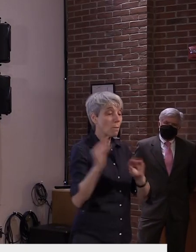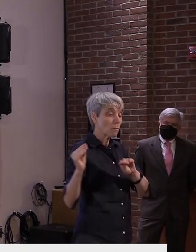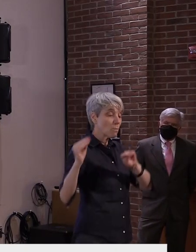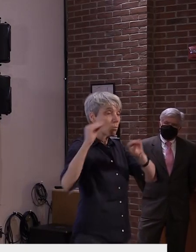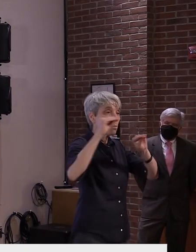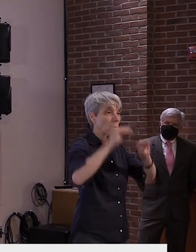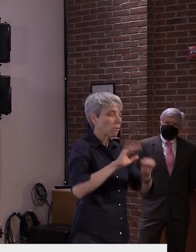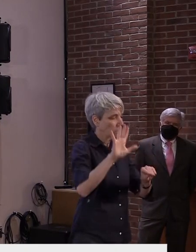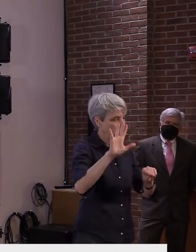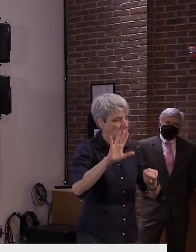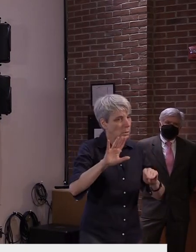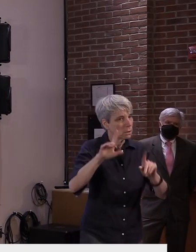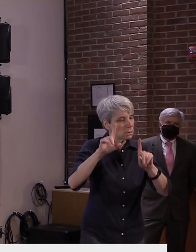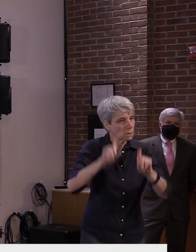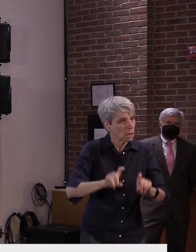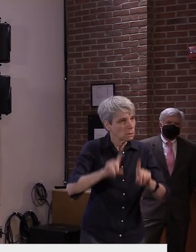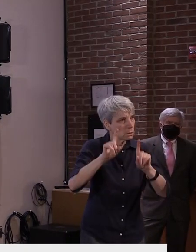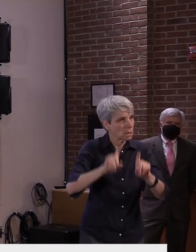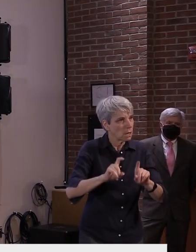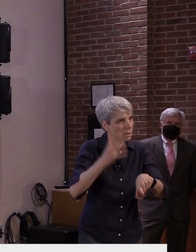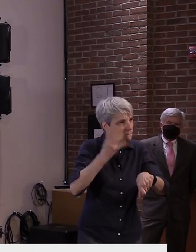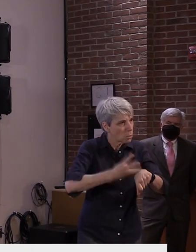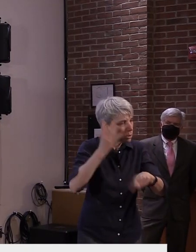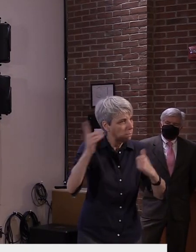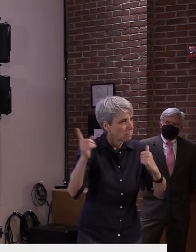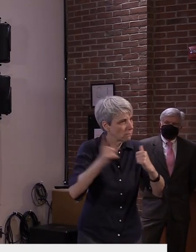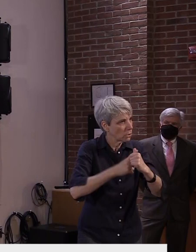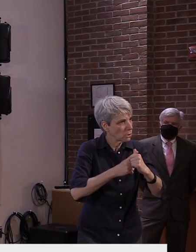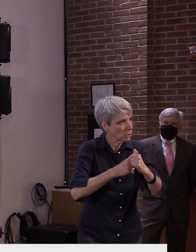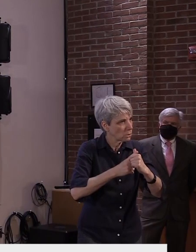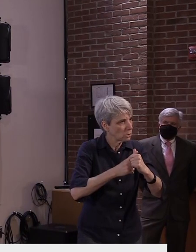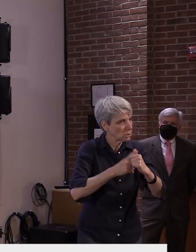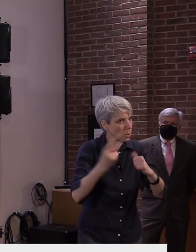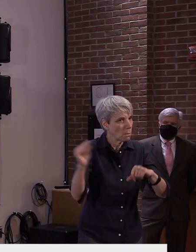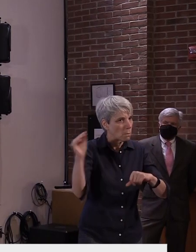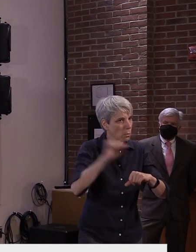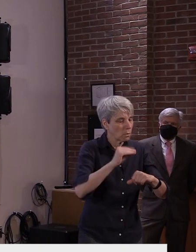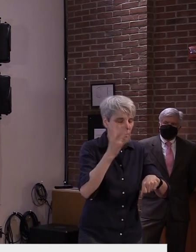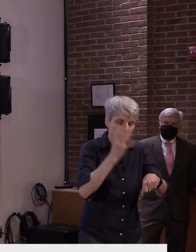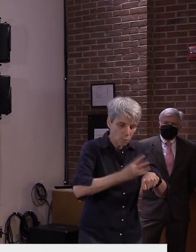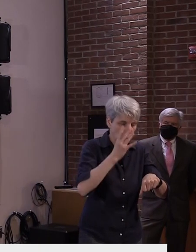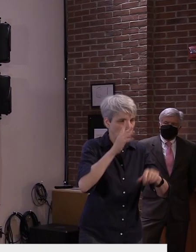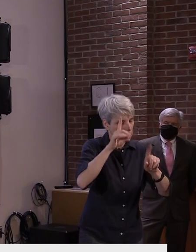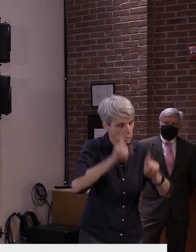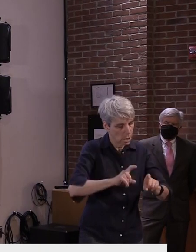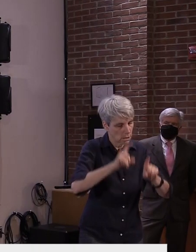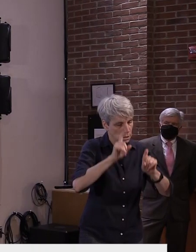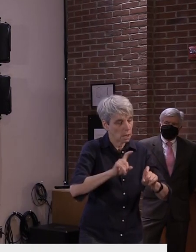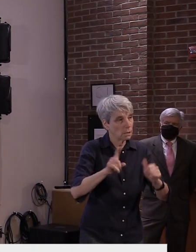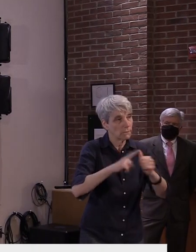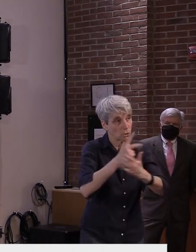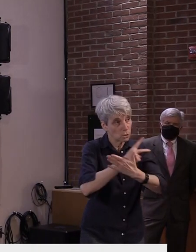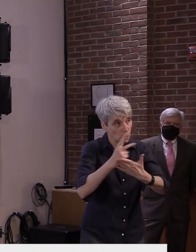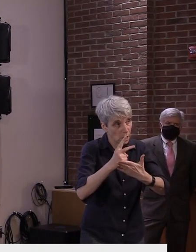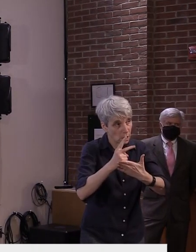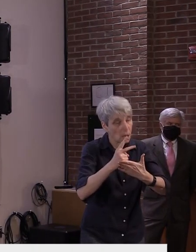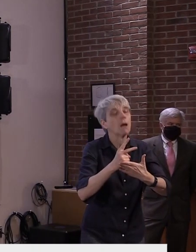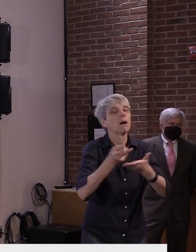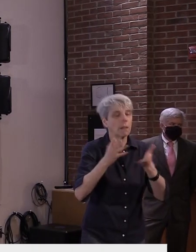that requires them to be tested 4 separate times over the course of 2 weeks before entering the